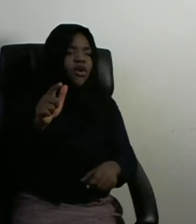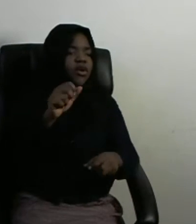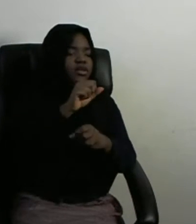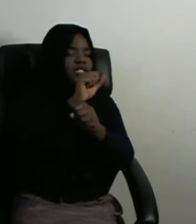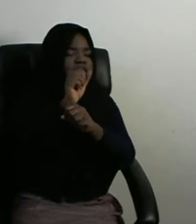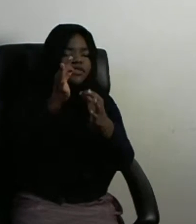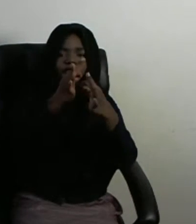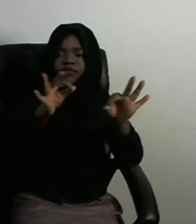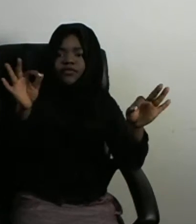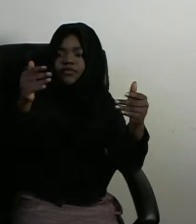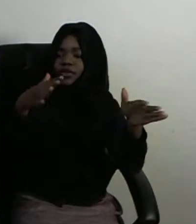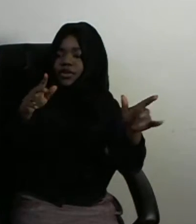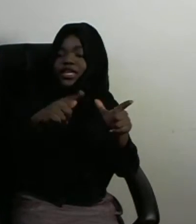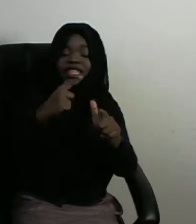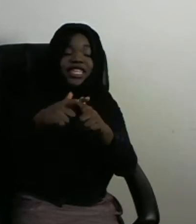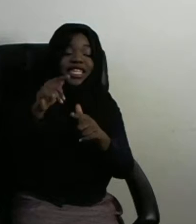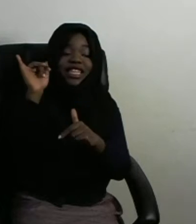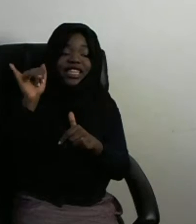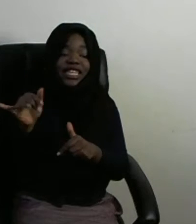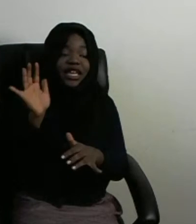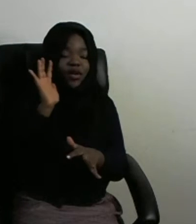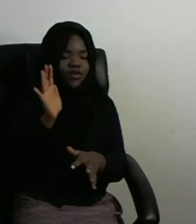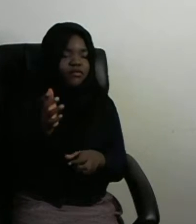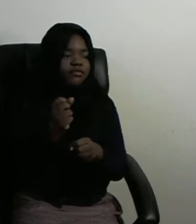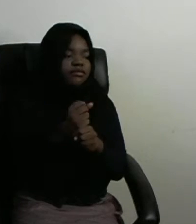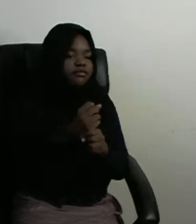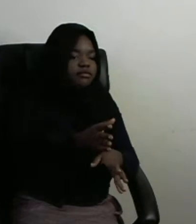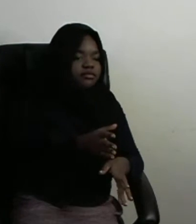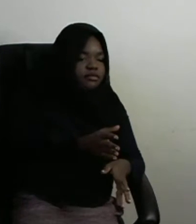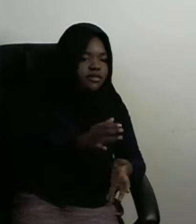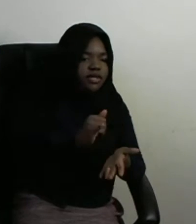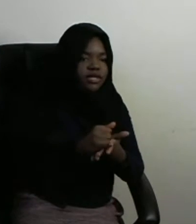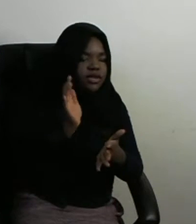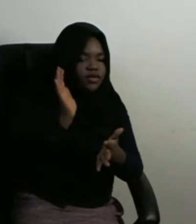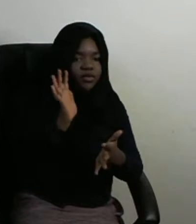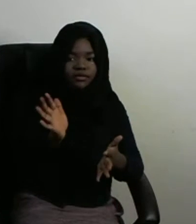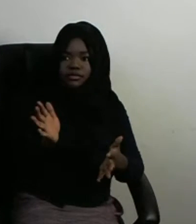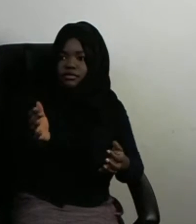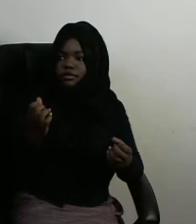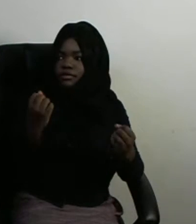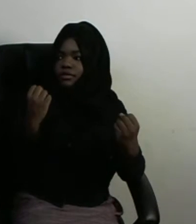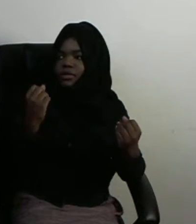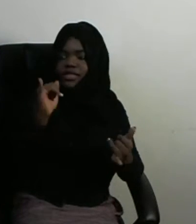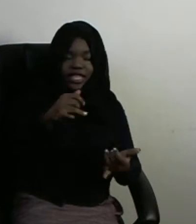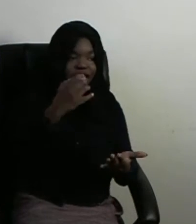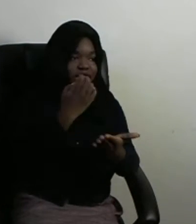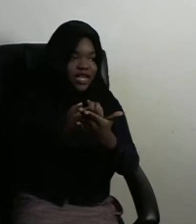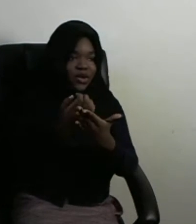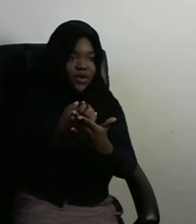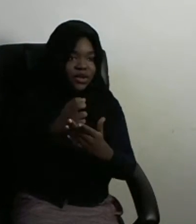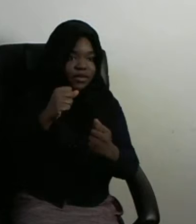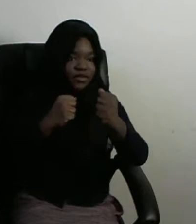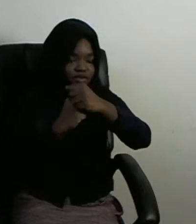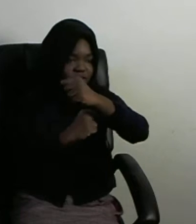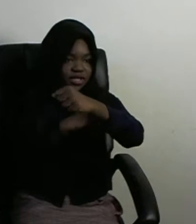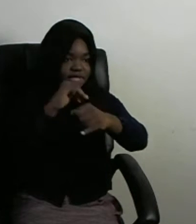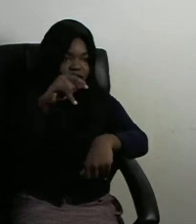free, this would have debauched and devastated the economic